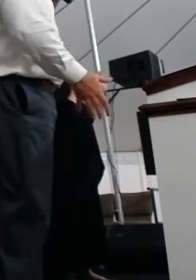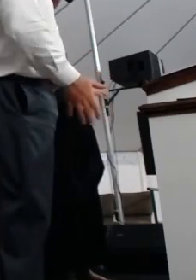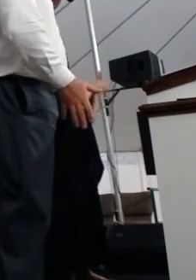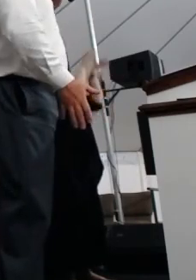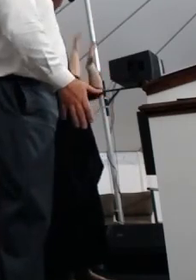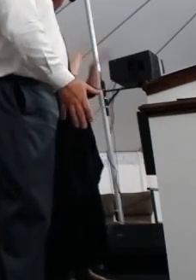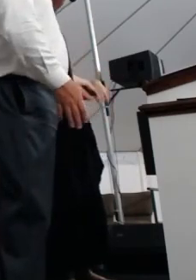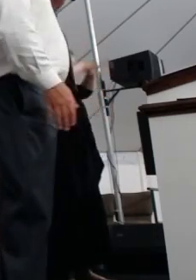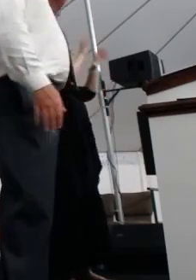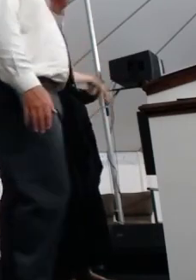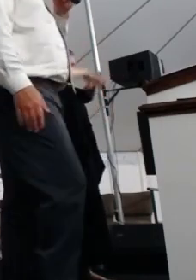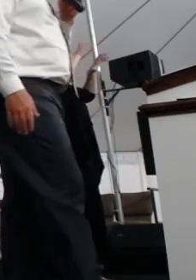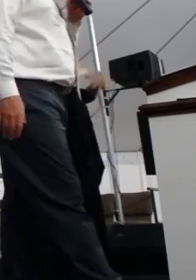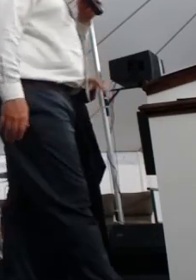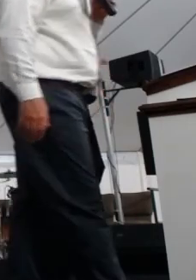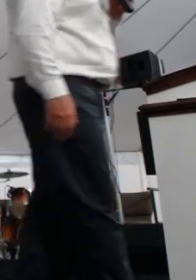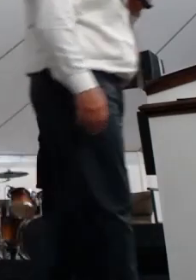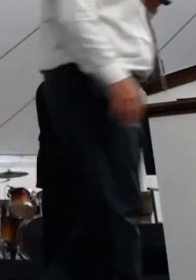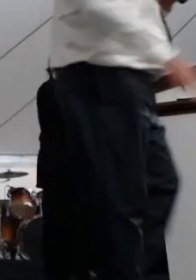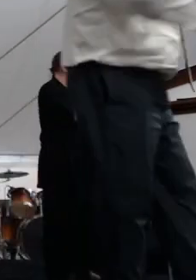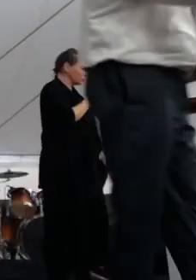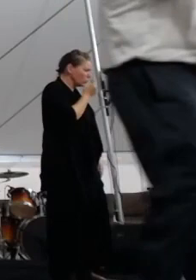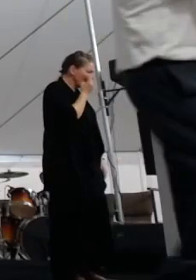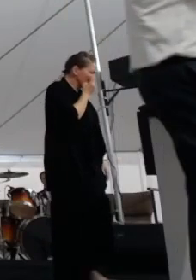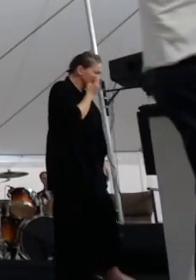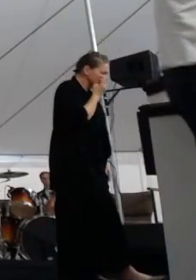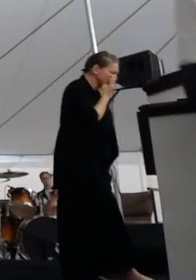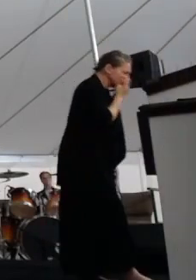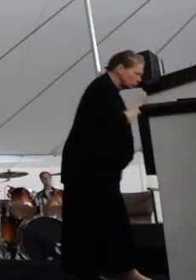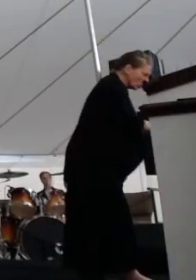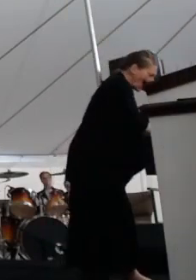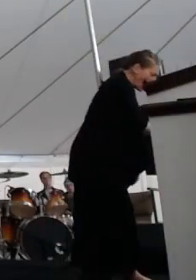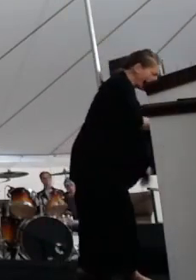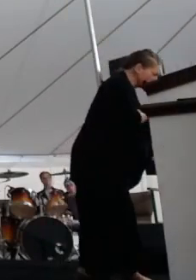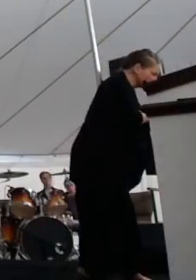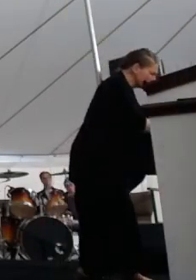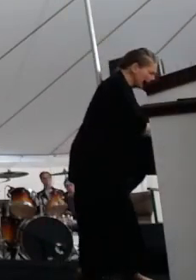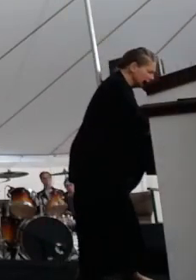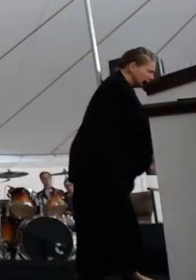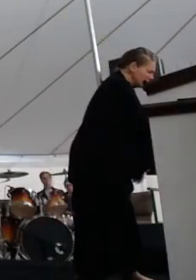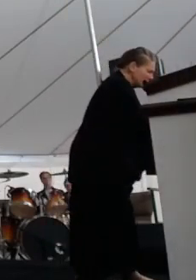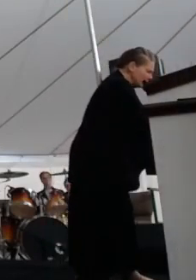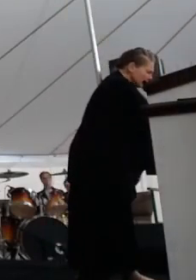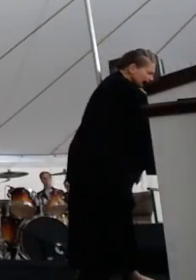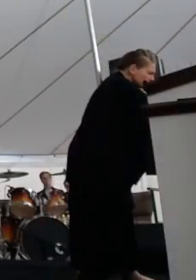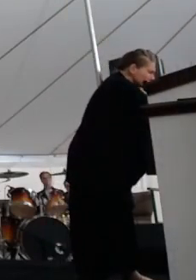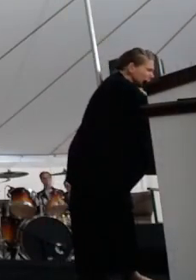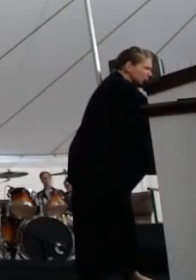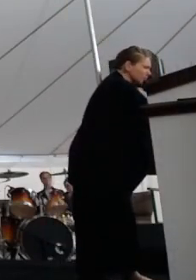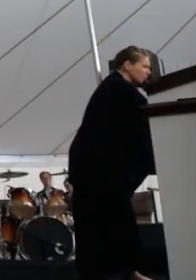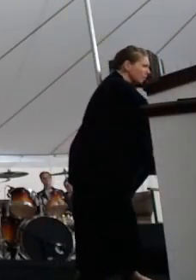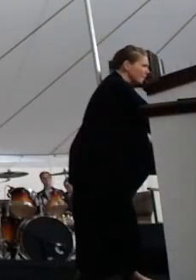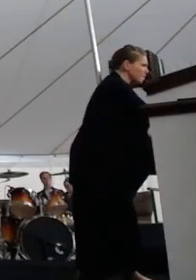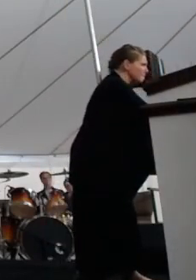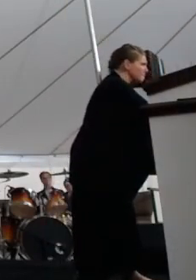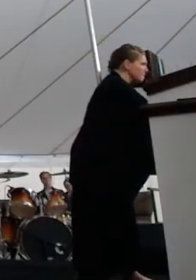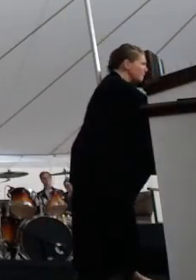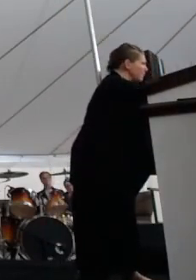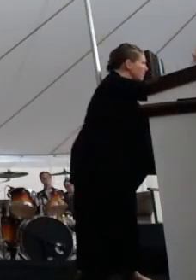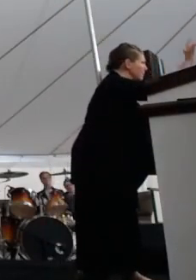rain, she saw something on the ground in the distance. It reflected. It was